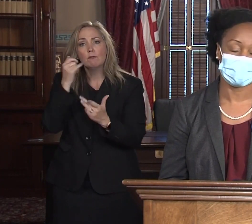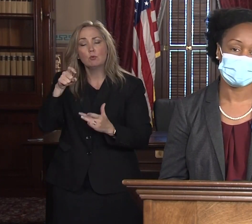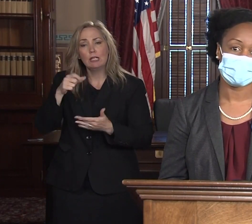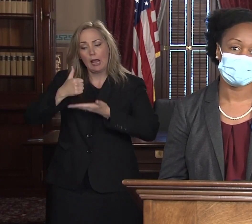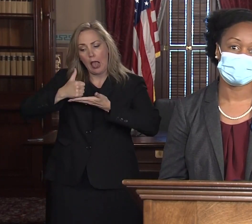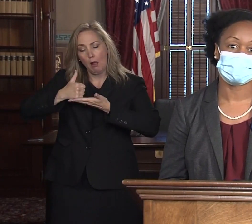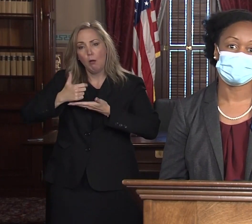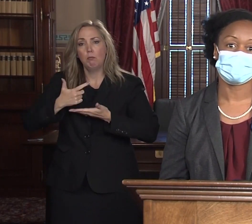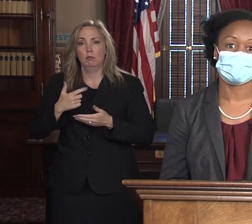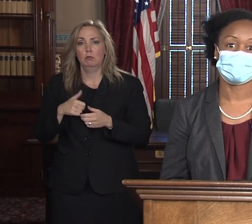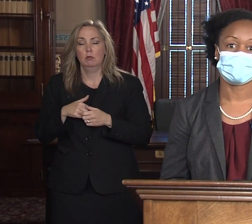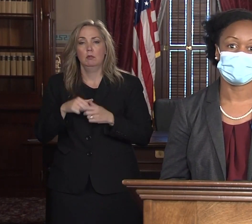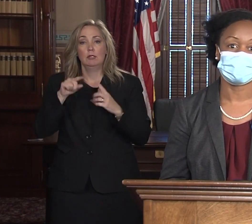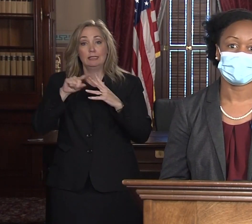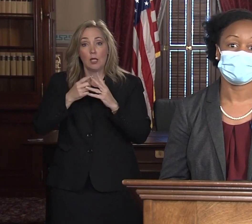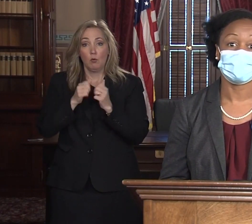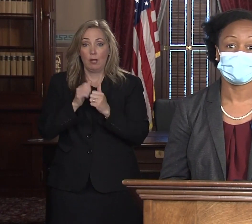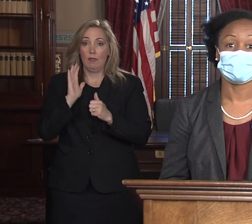start with our website,